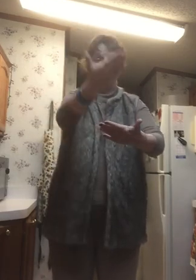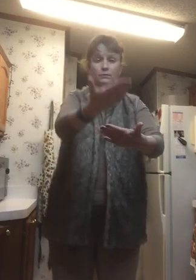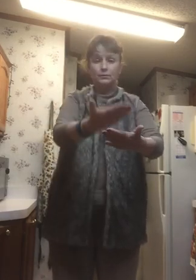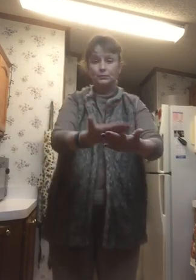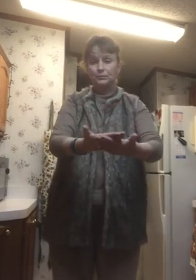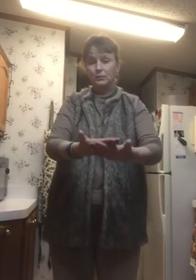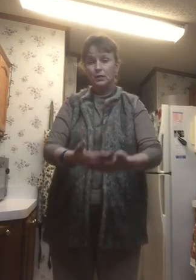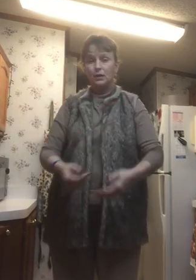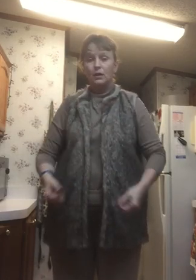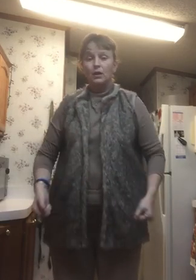well.